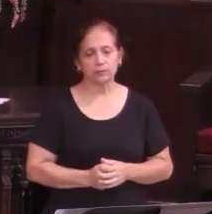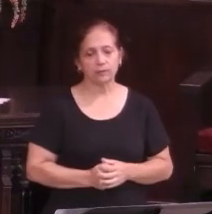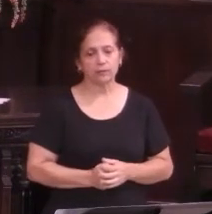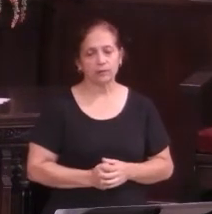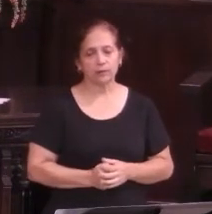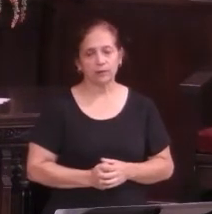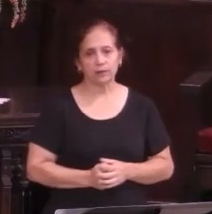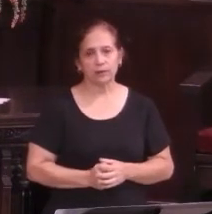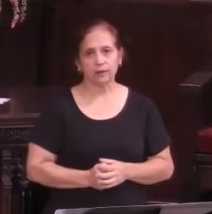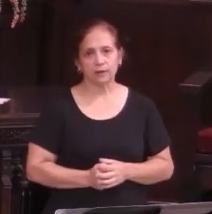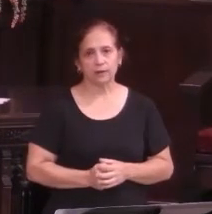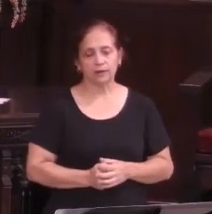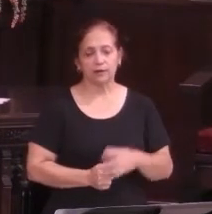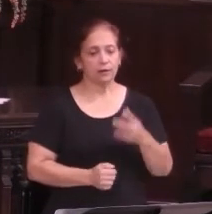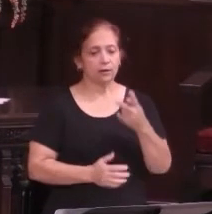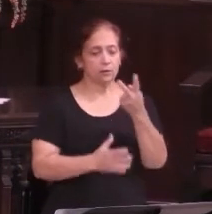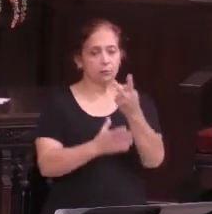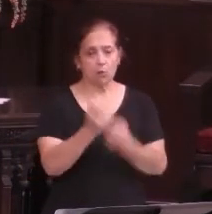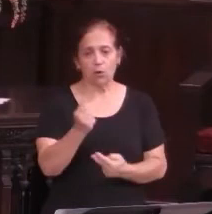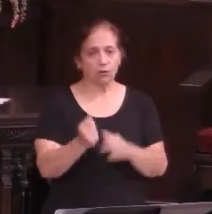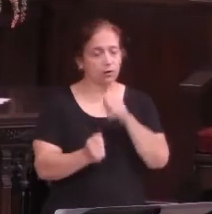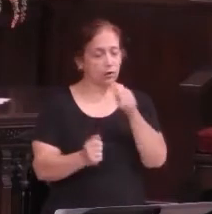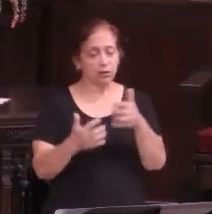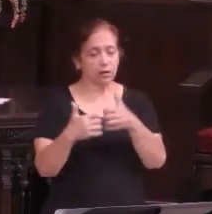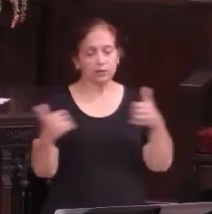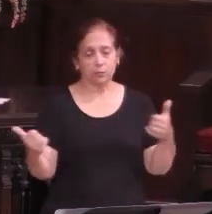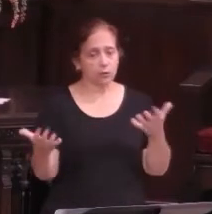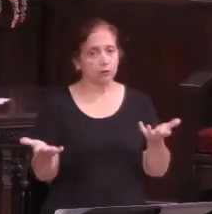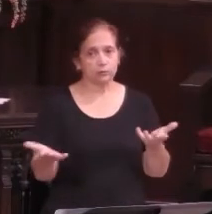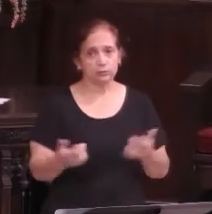Neither is mutually exclusive.